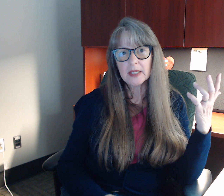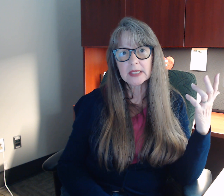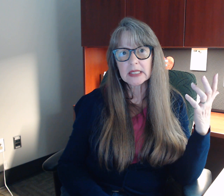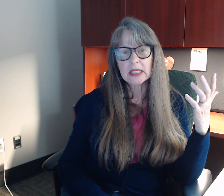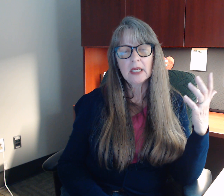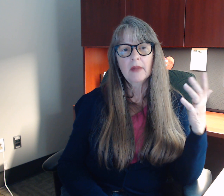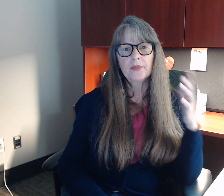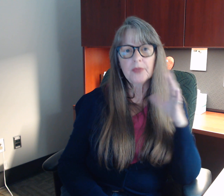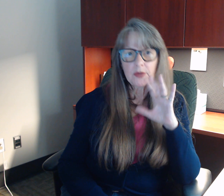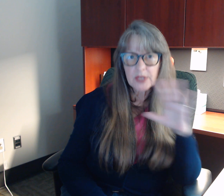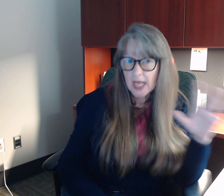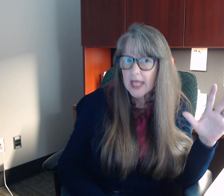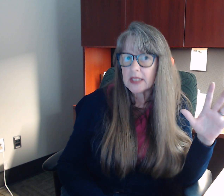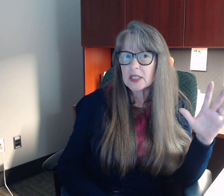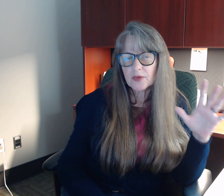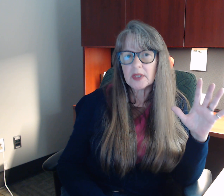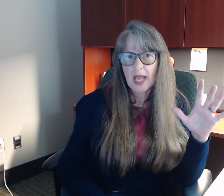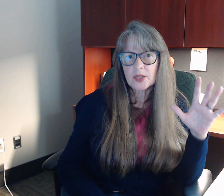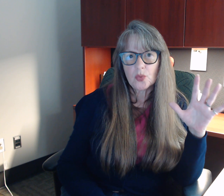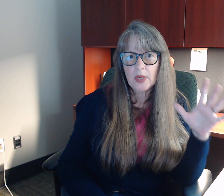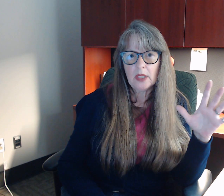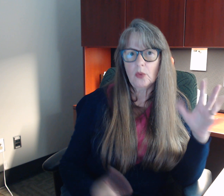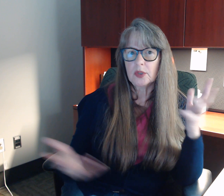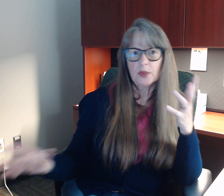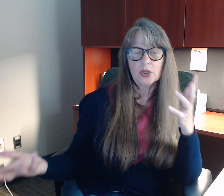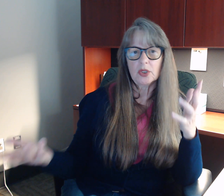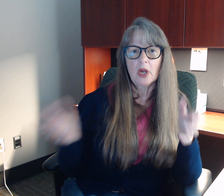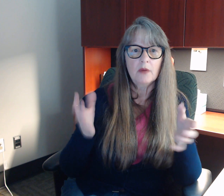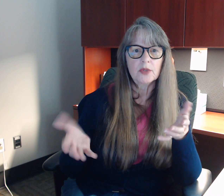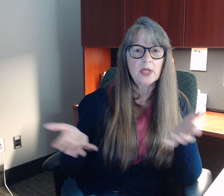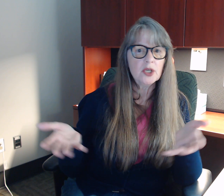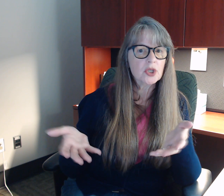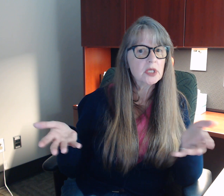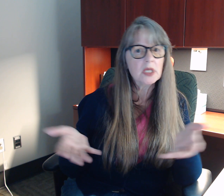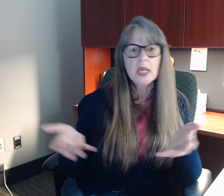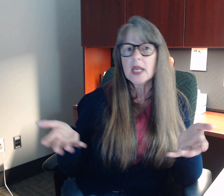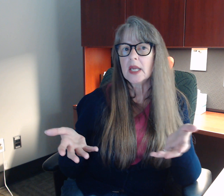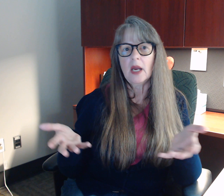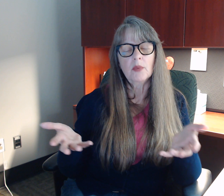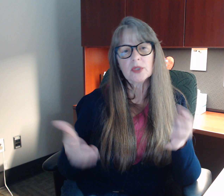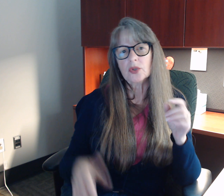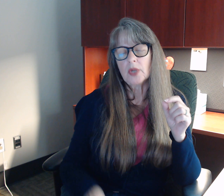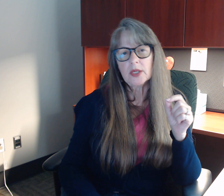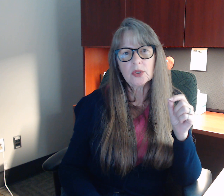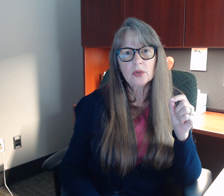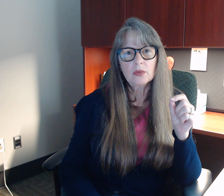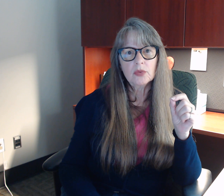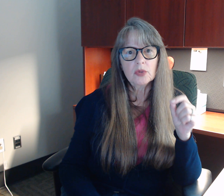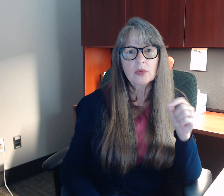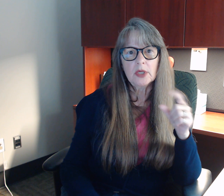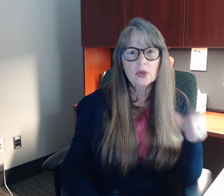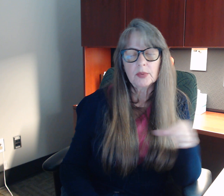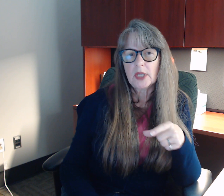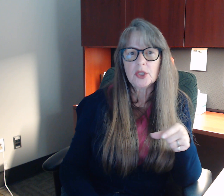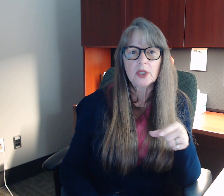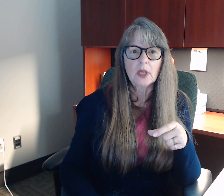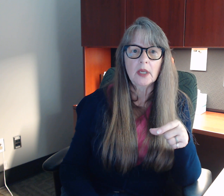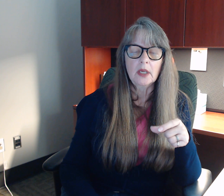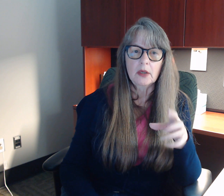missed their tense for last week. Of course, it was just a conversation. I wasn't trying to do an interpretation on a